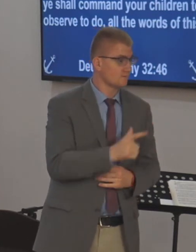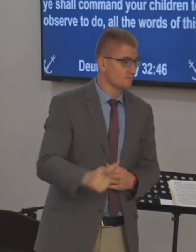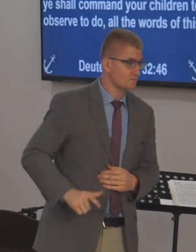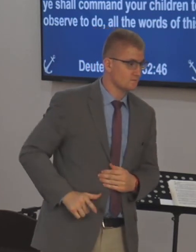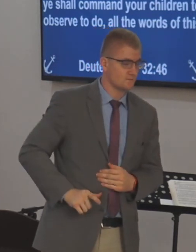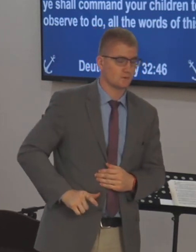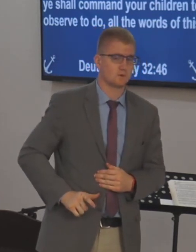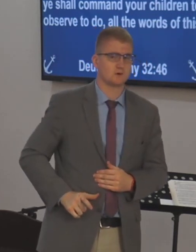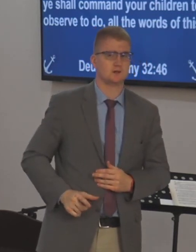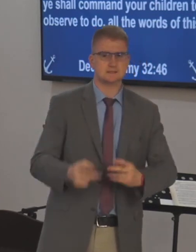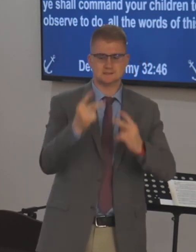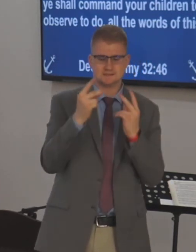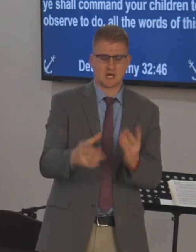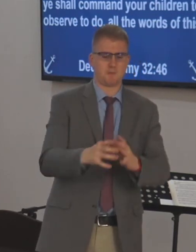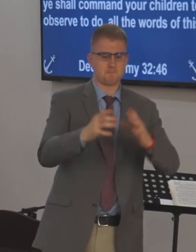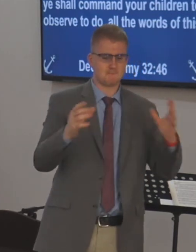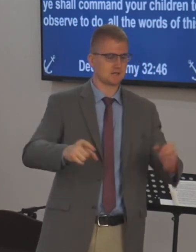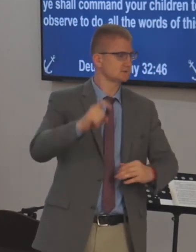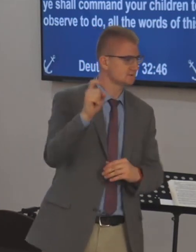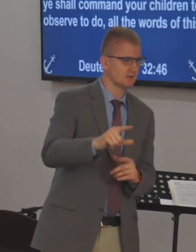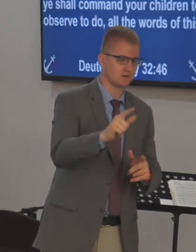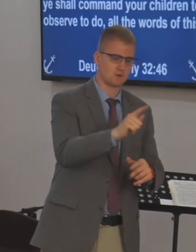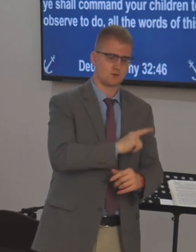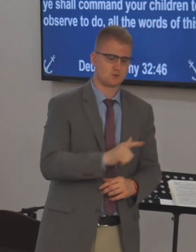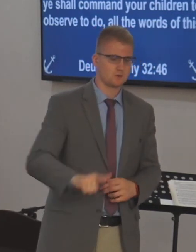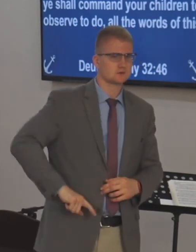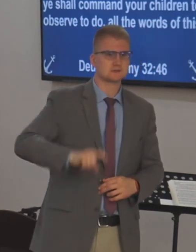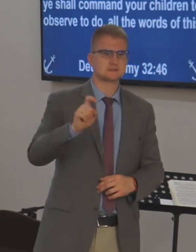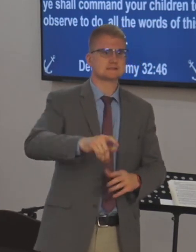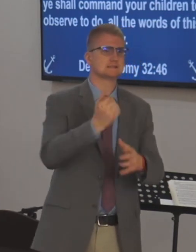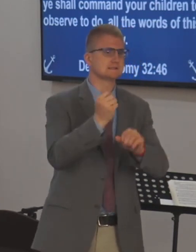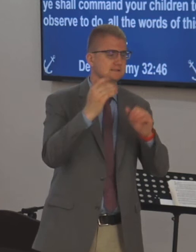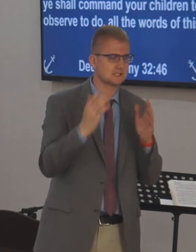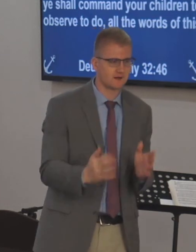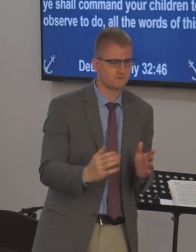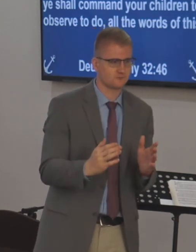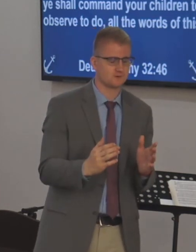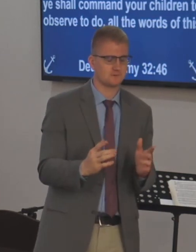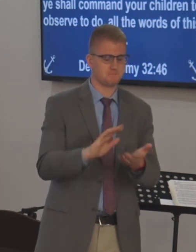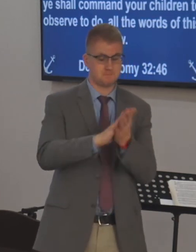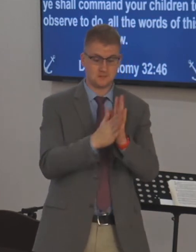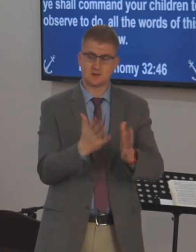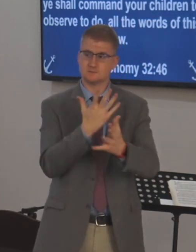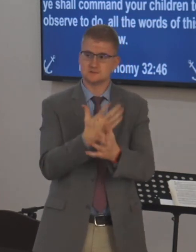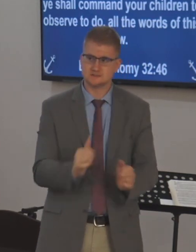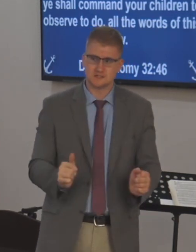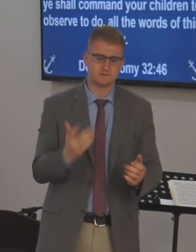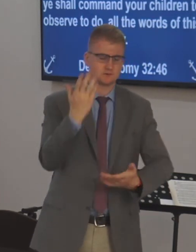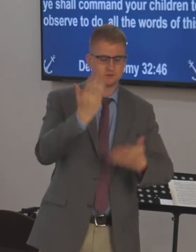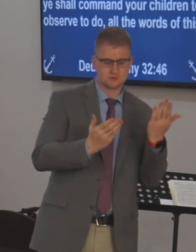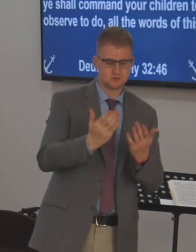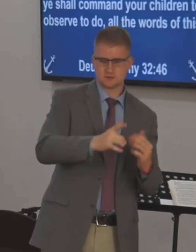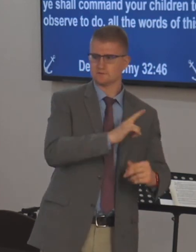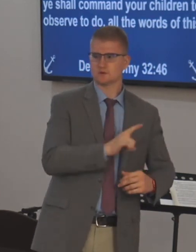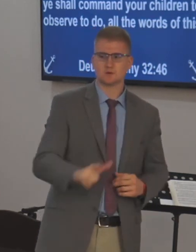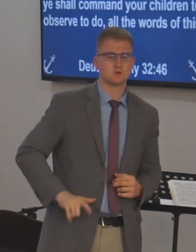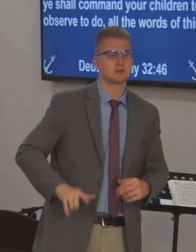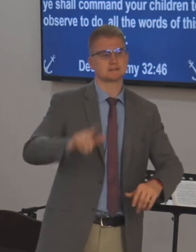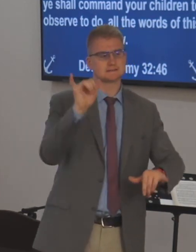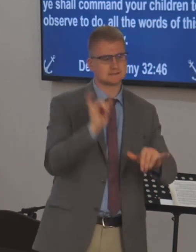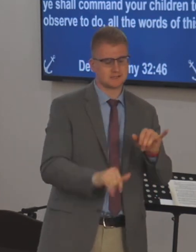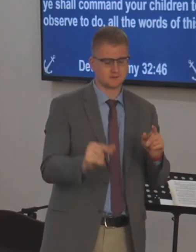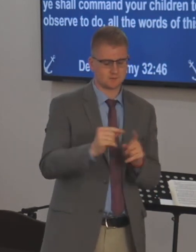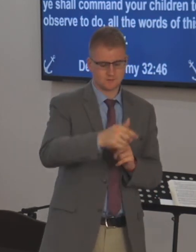they need the Lord, that they need a Savior, and that to get saved and to serve the Lord, to stay in the Word of God, grow in faith.